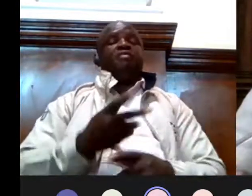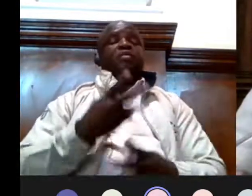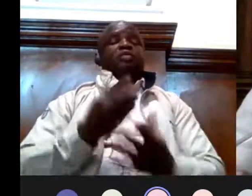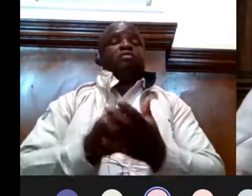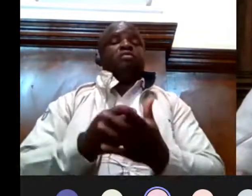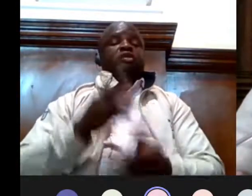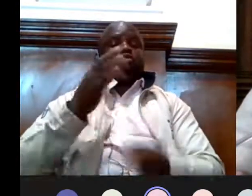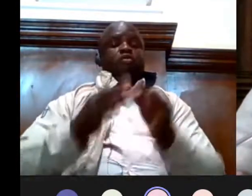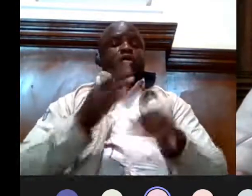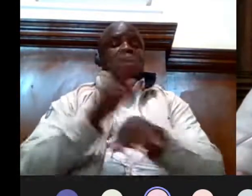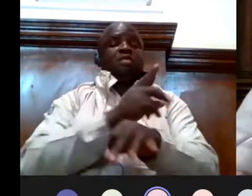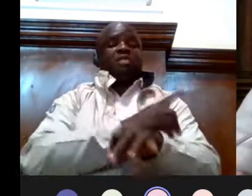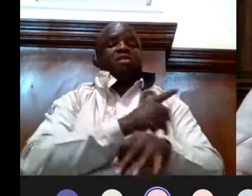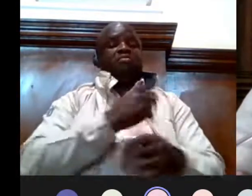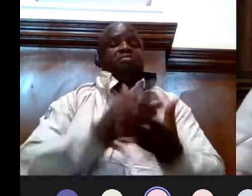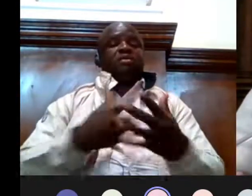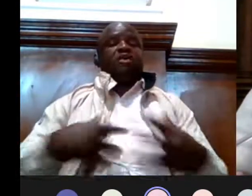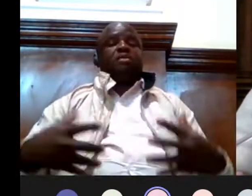heterogeneous